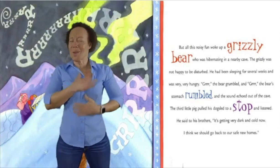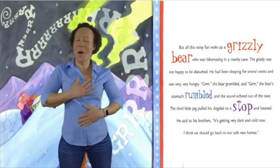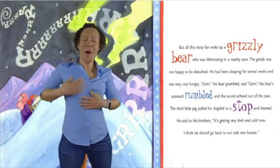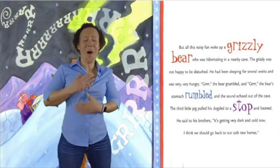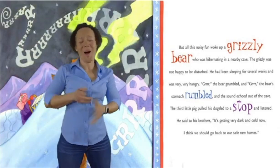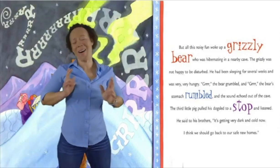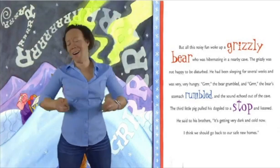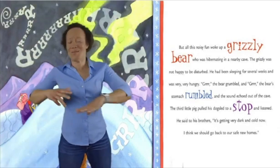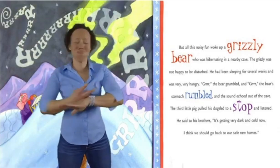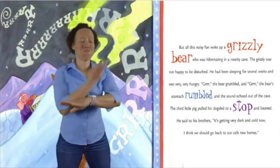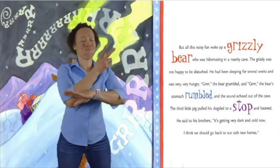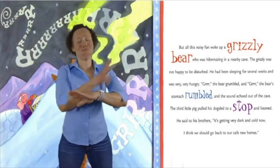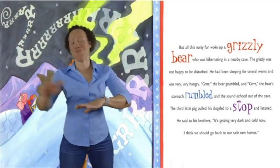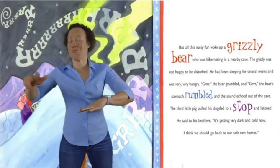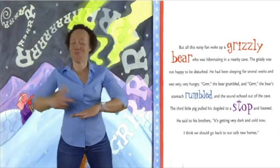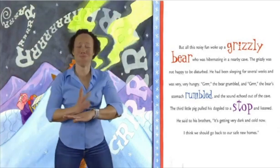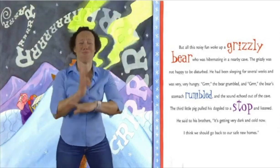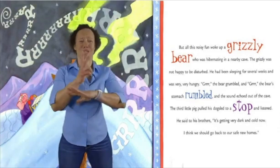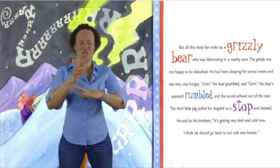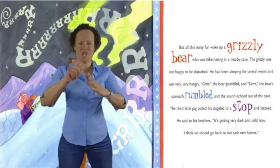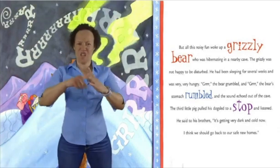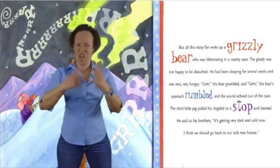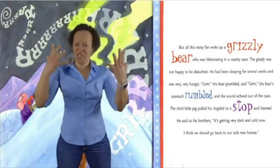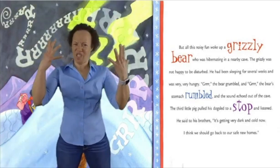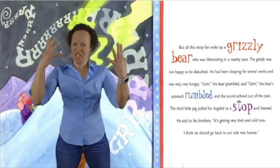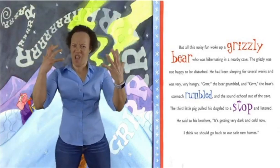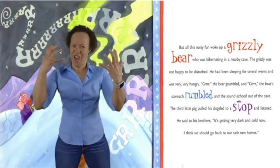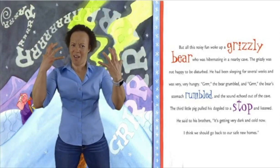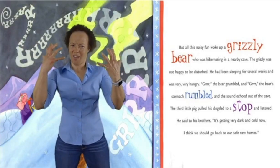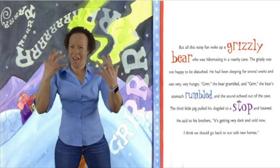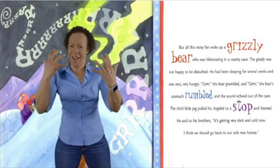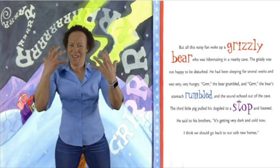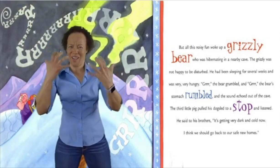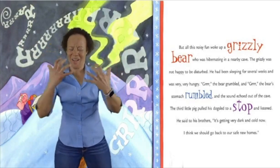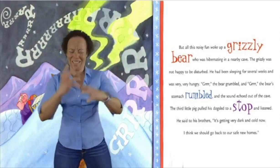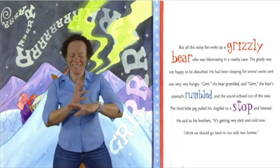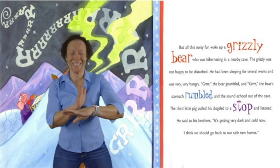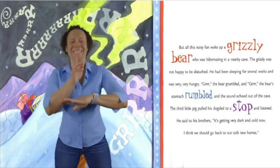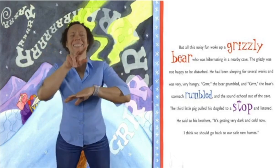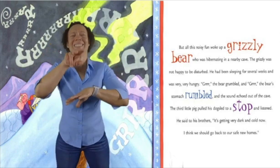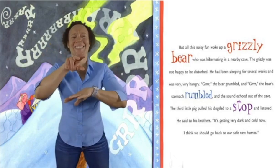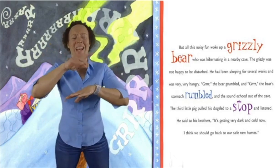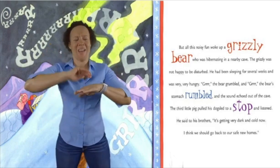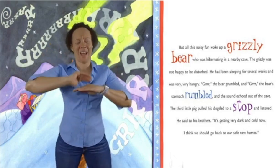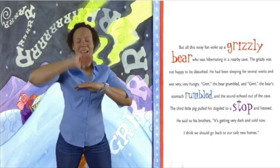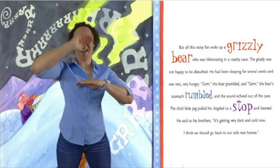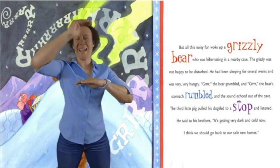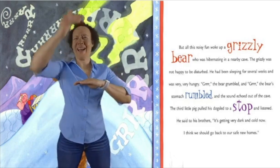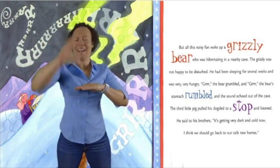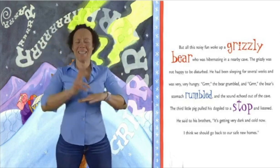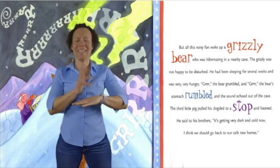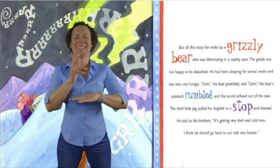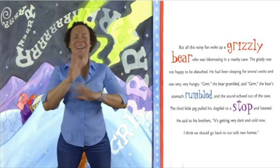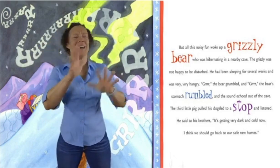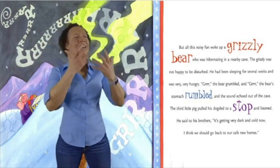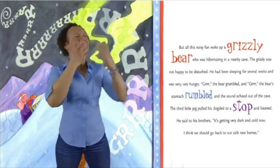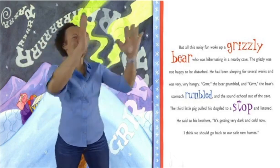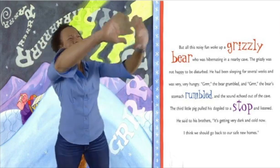But all this noisy fun woke up a grizzly bear, who was hibernating in a nearby cave. The grizzly was